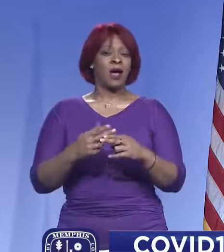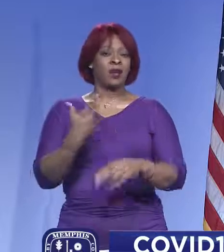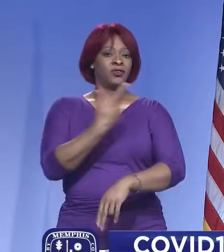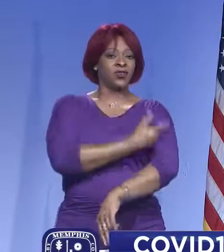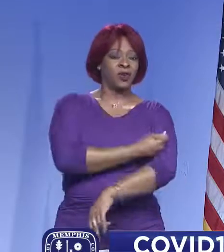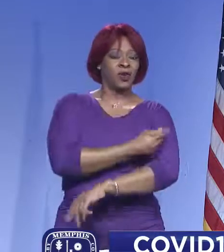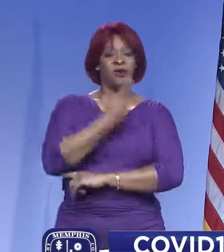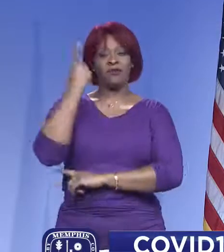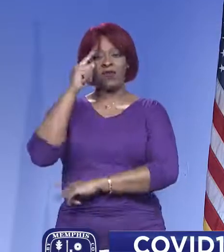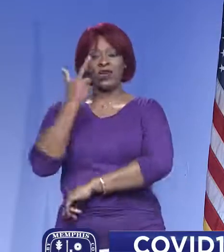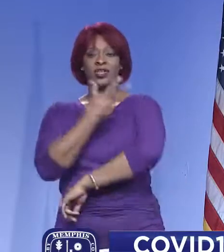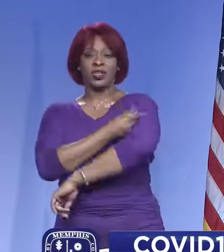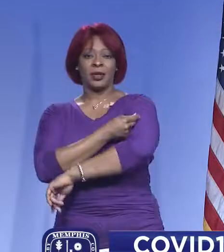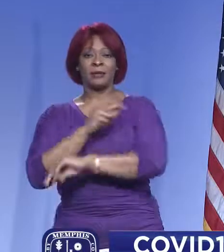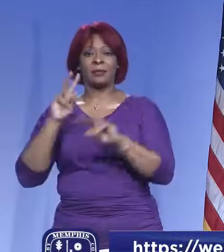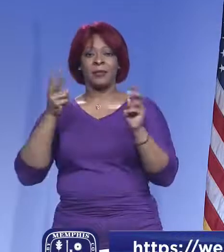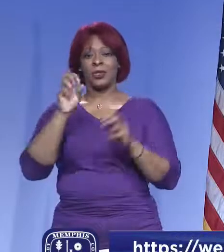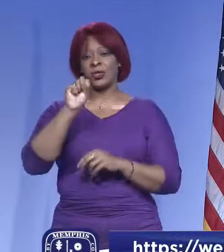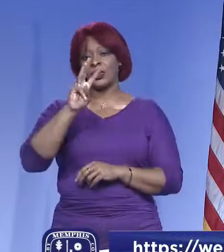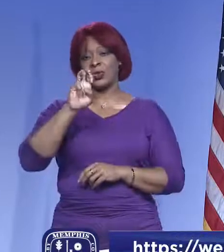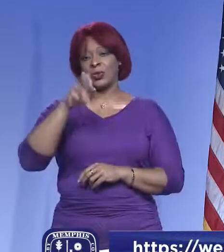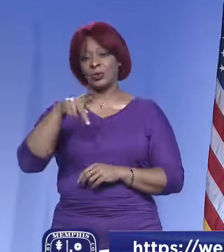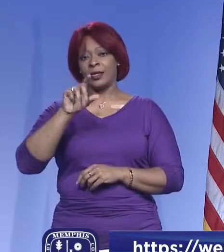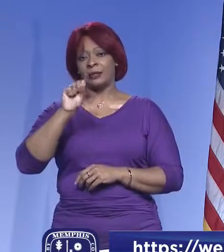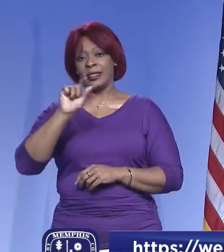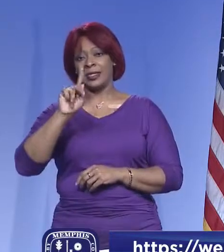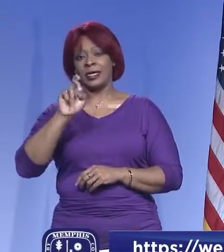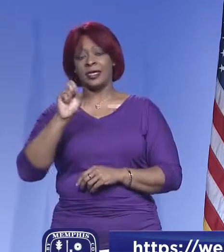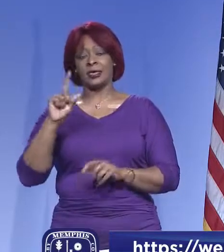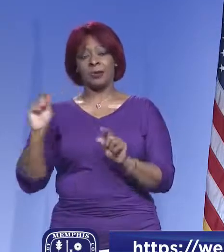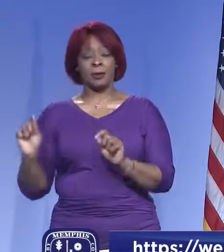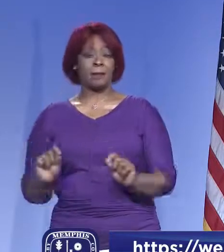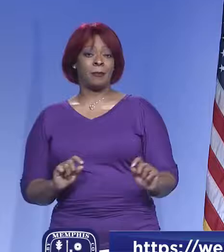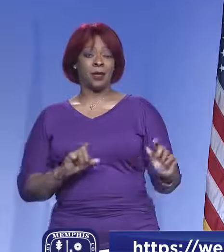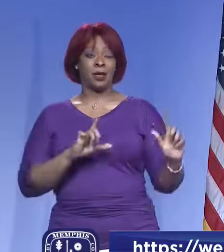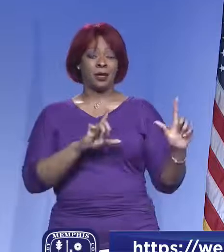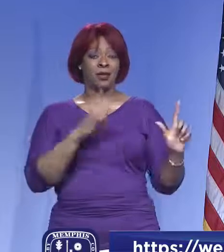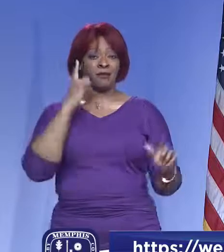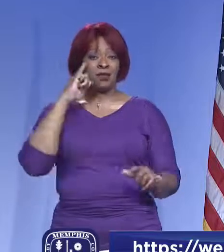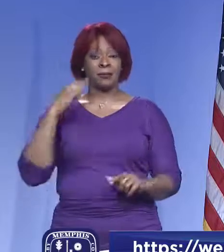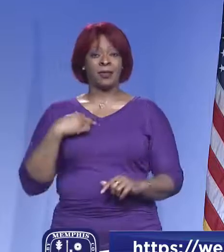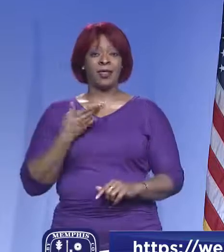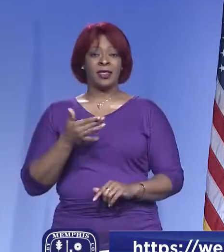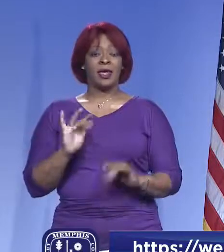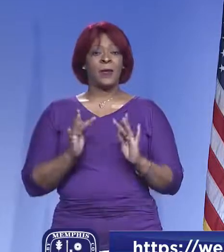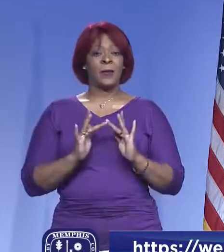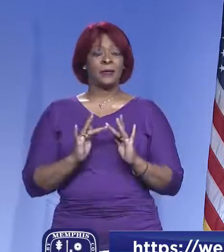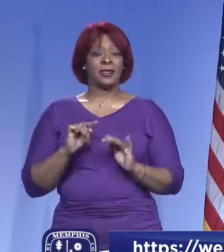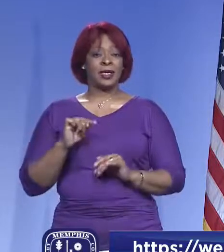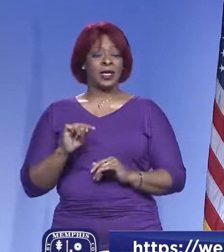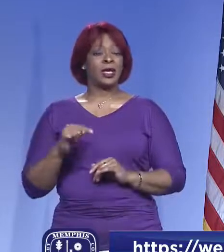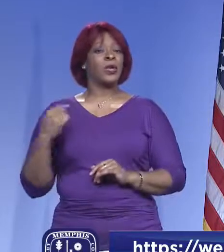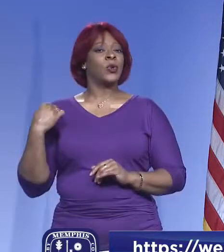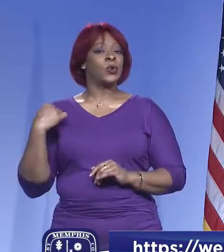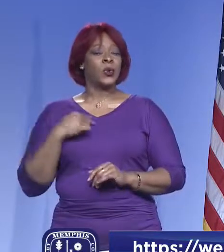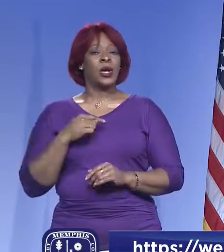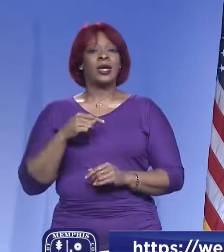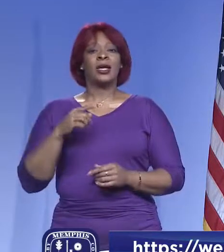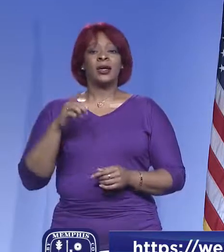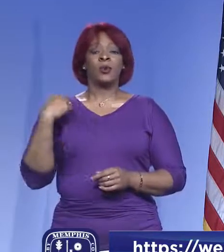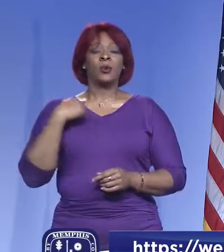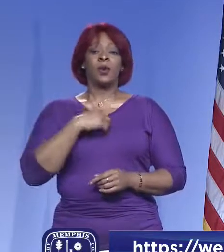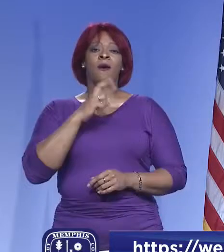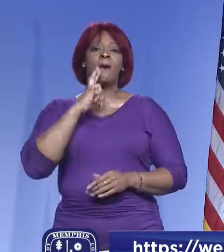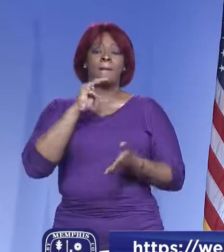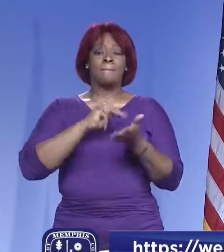shot sweepstakes. If you want to pull that up for me, there it is, the website, wearememphis.com,